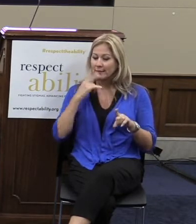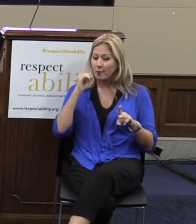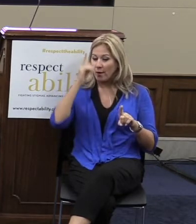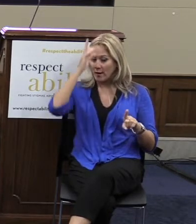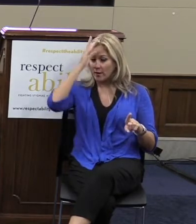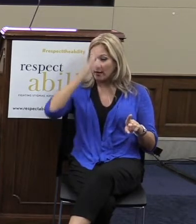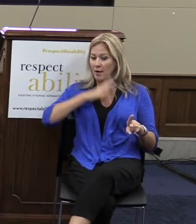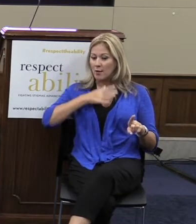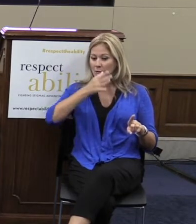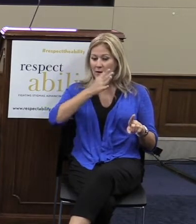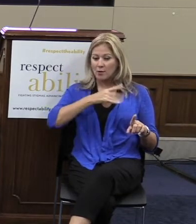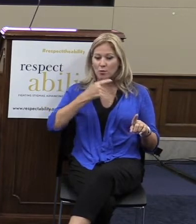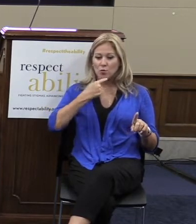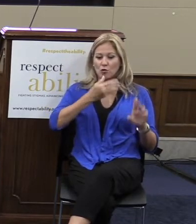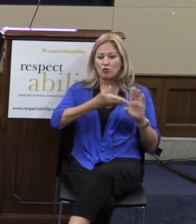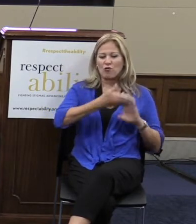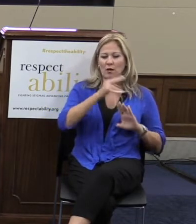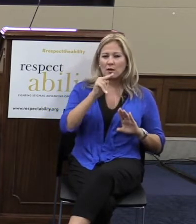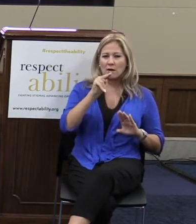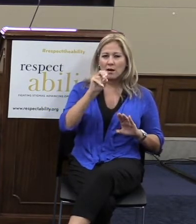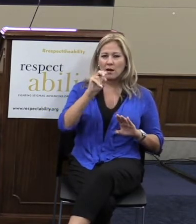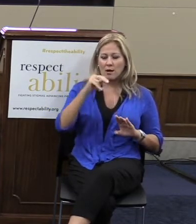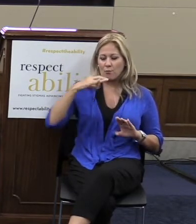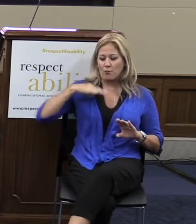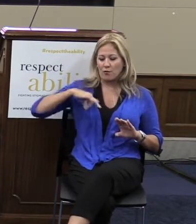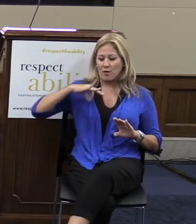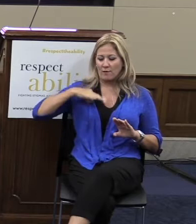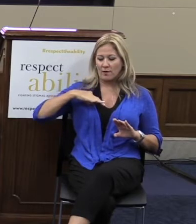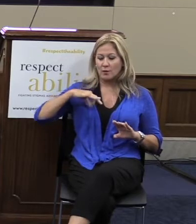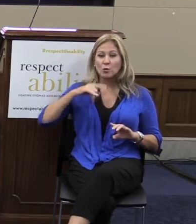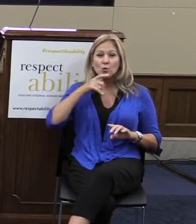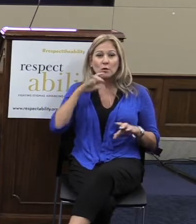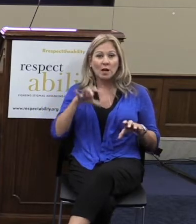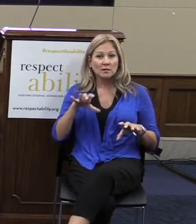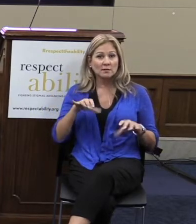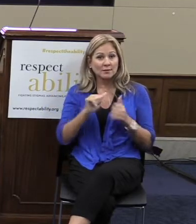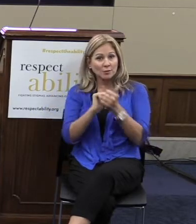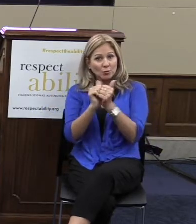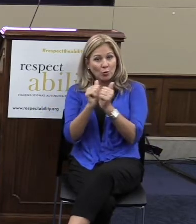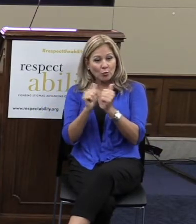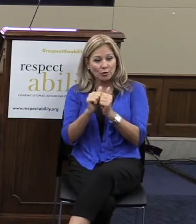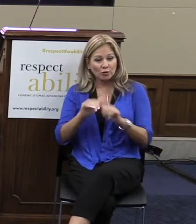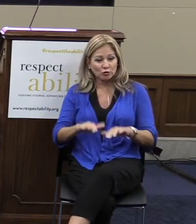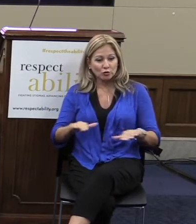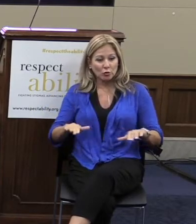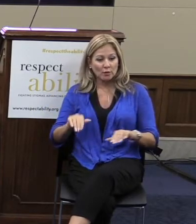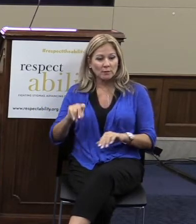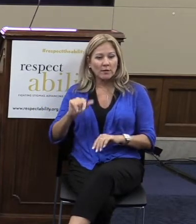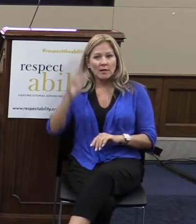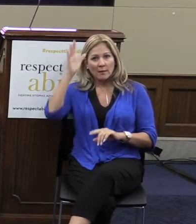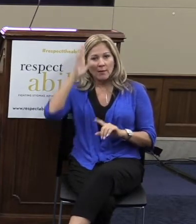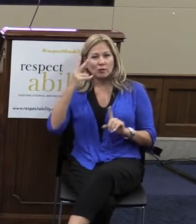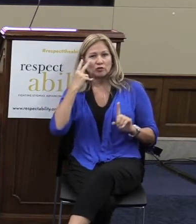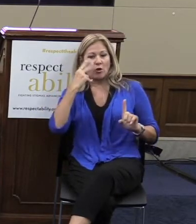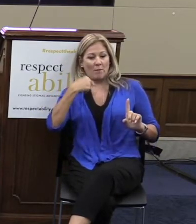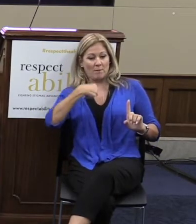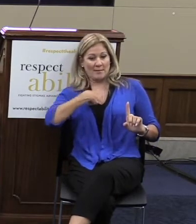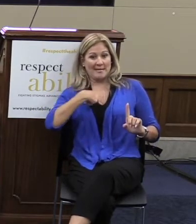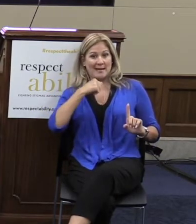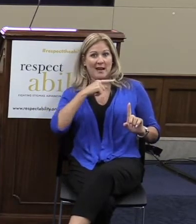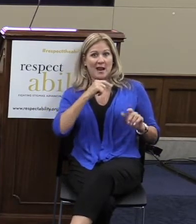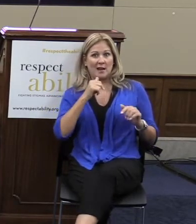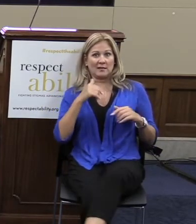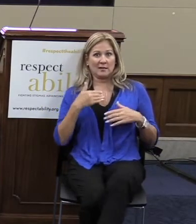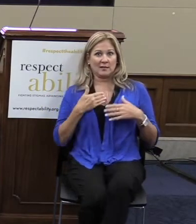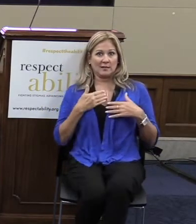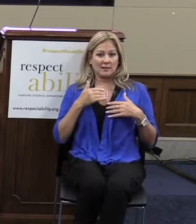he runs a nonprofit that does sports with kids with disability. He saw me in a concert, and he asked